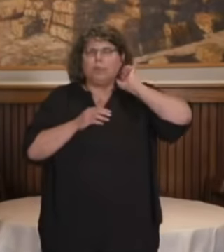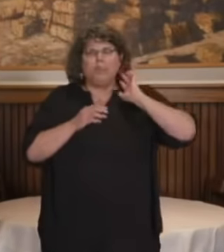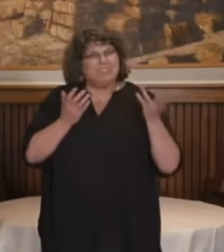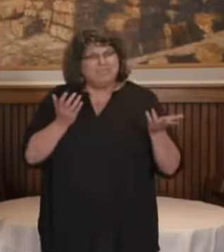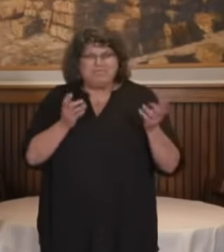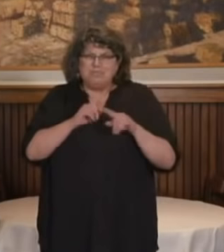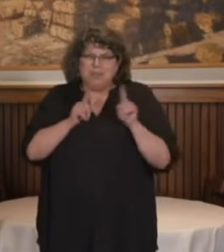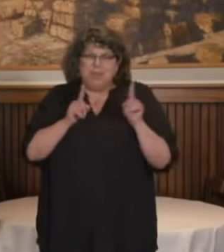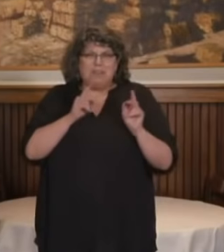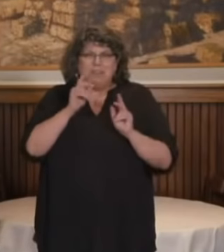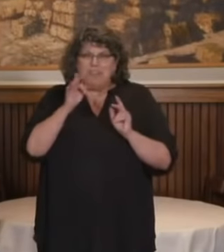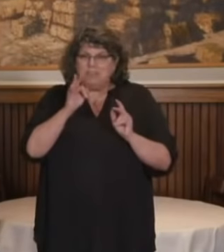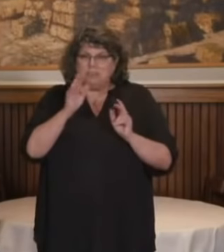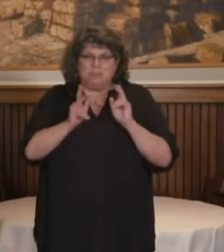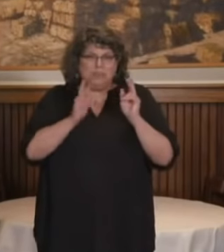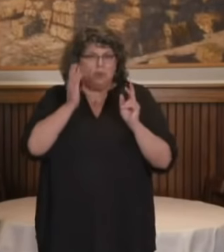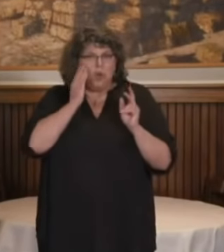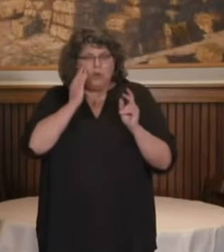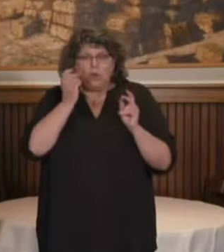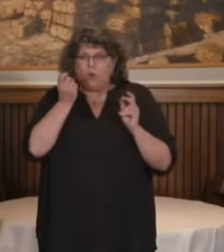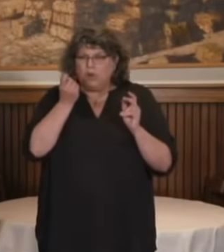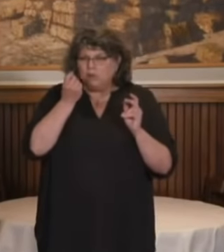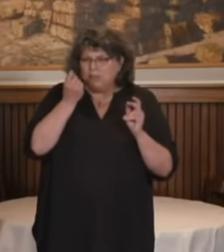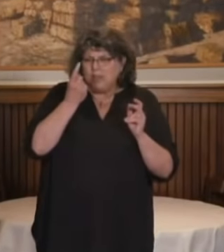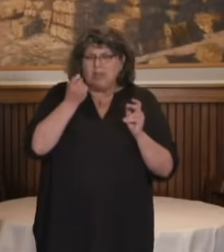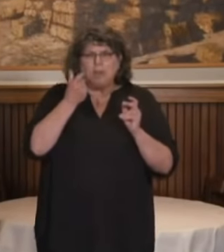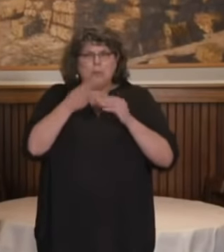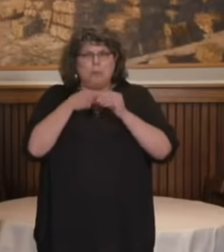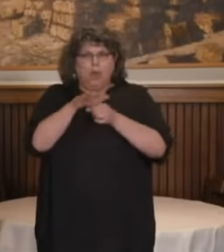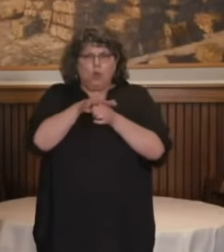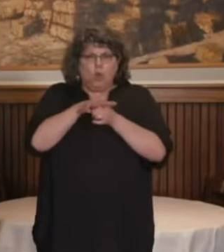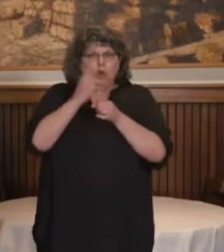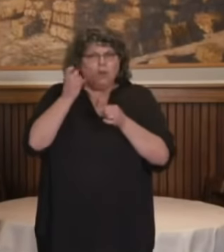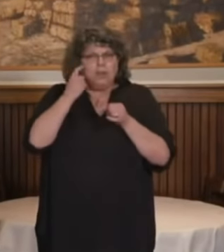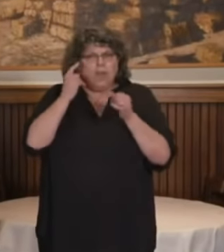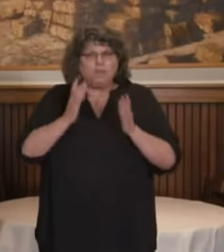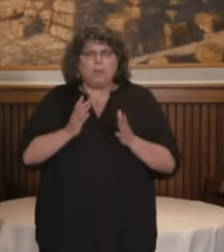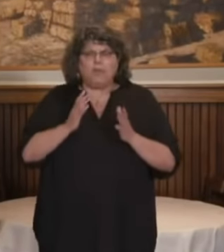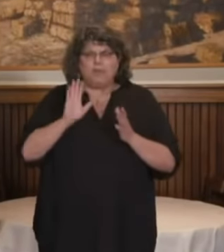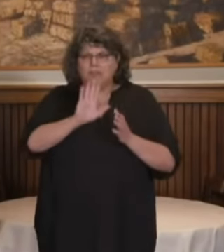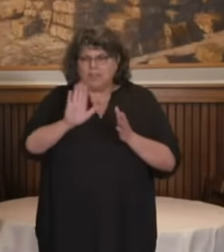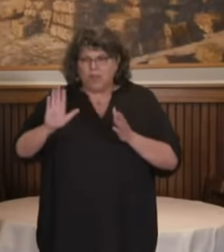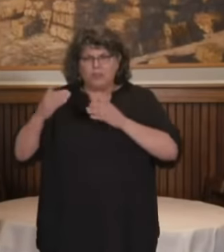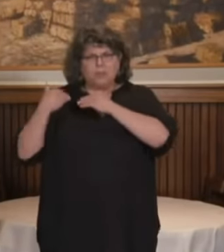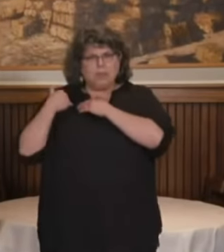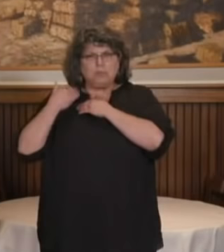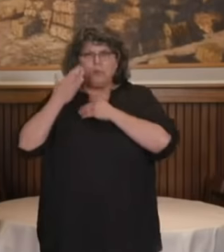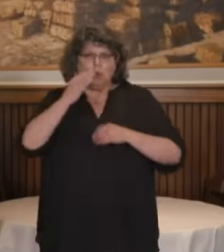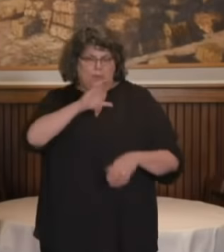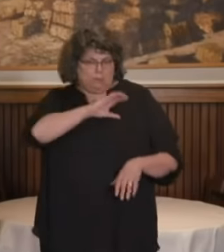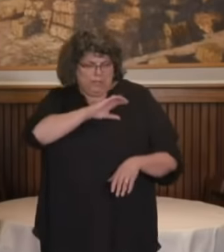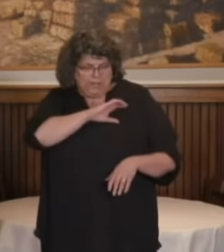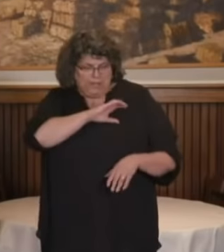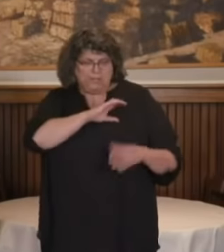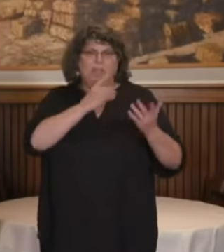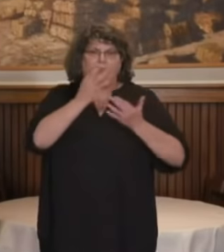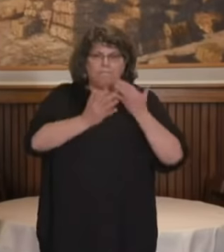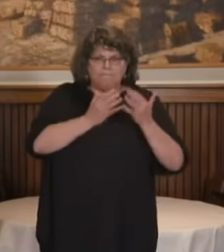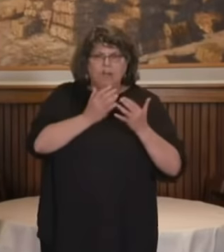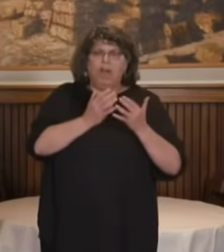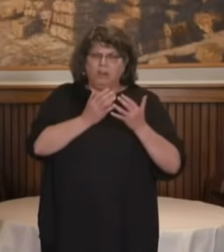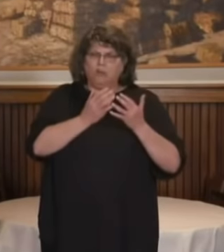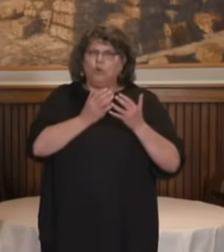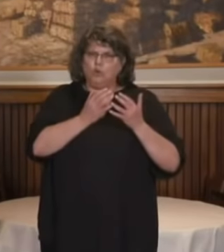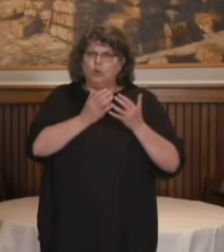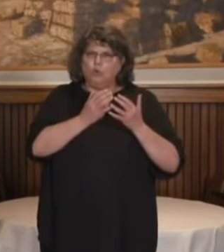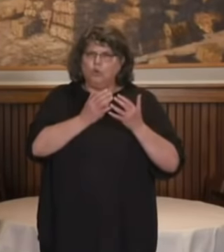know a little bit about the local government responsibilities know that police and fire